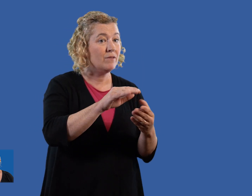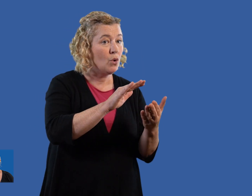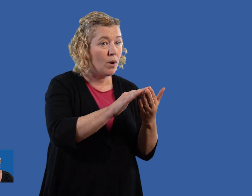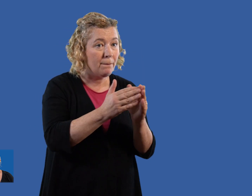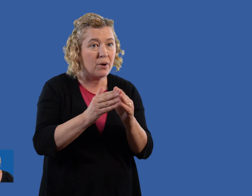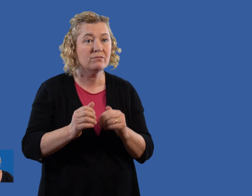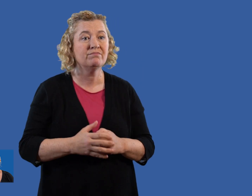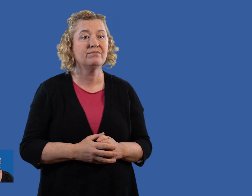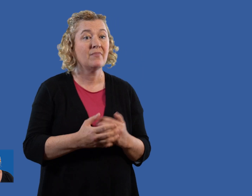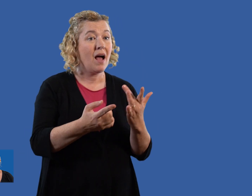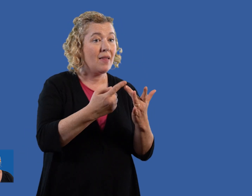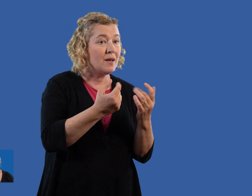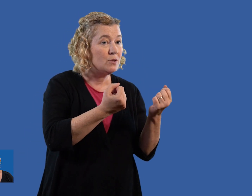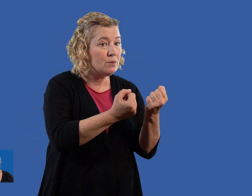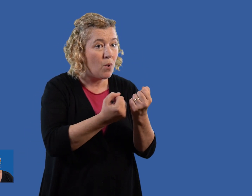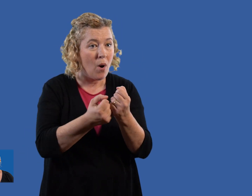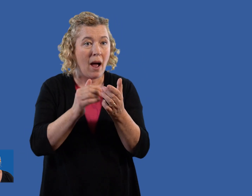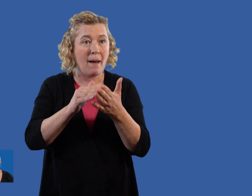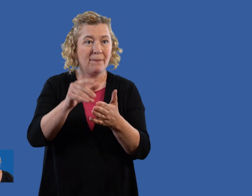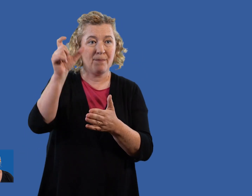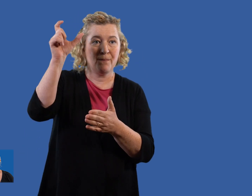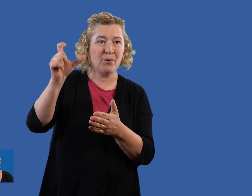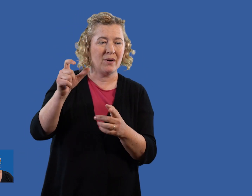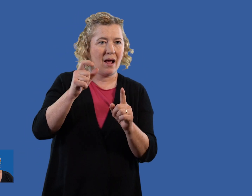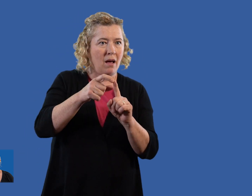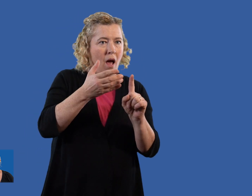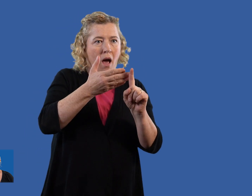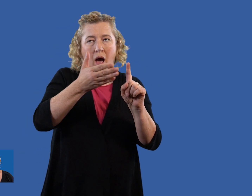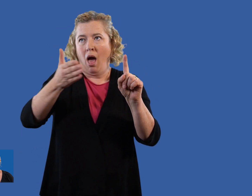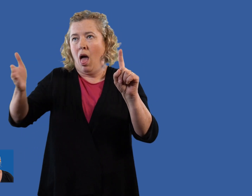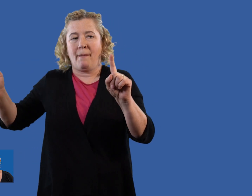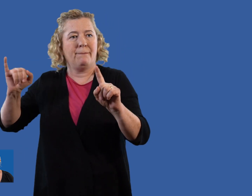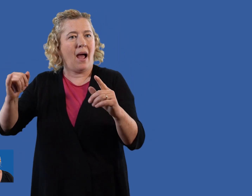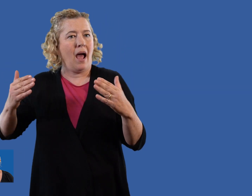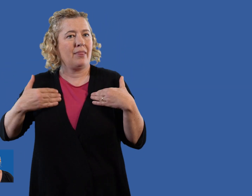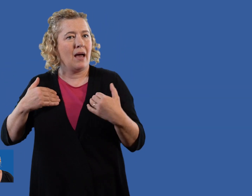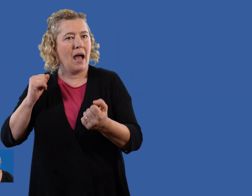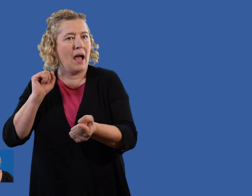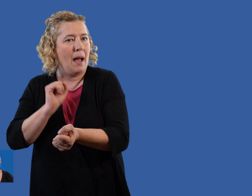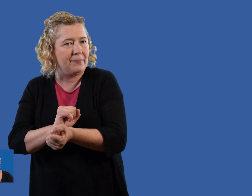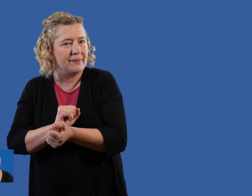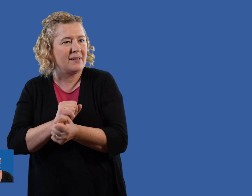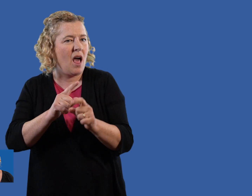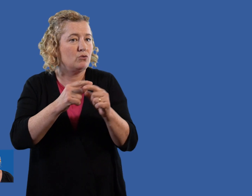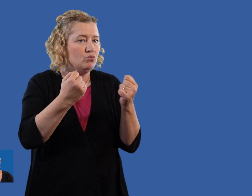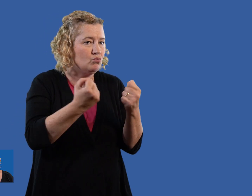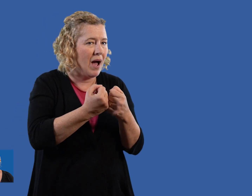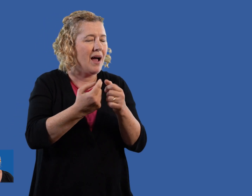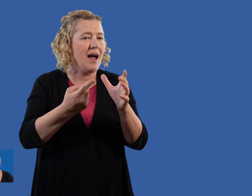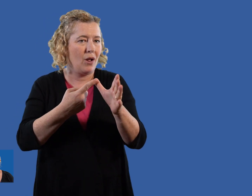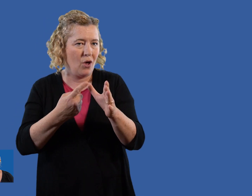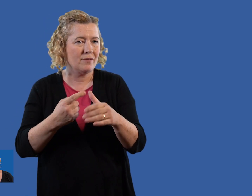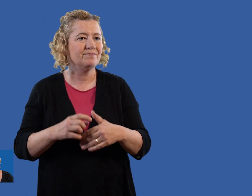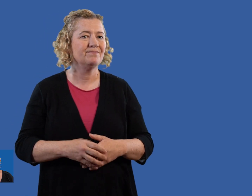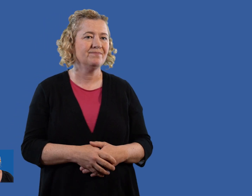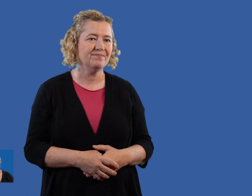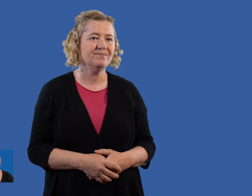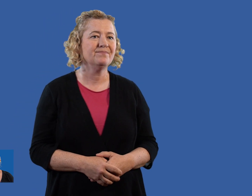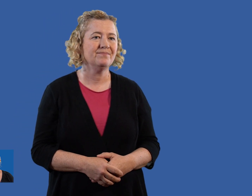Support from others may help prevent the person turning to unhealthy coping mechanisms. That's like using alcohol or drugs.